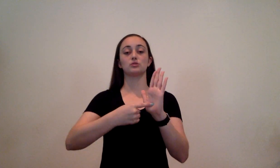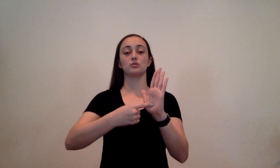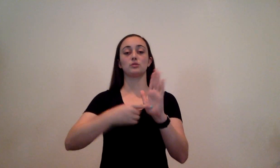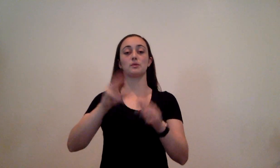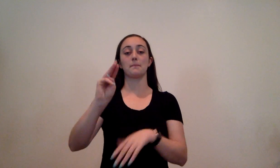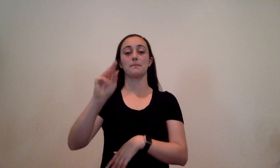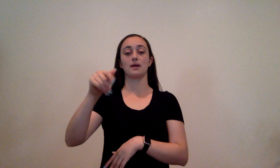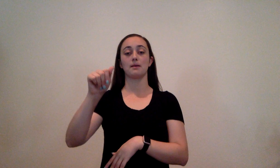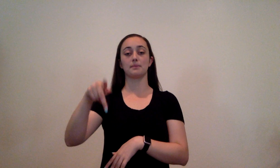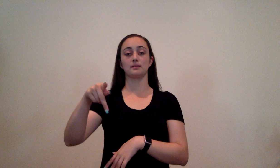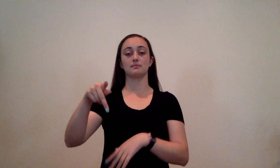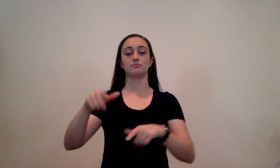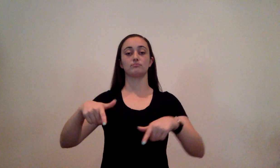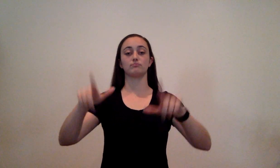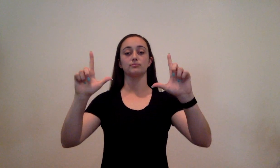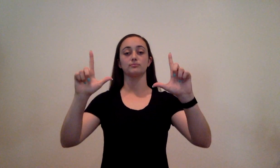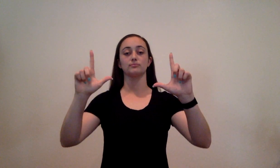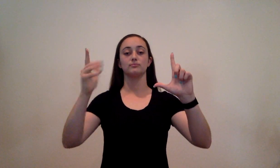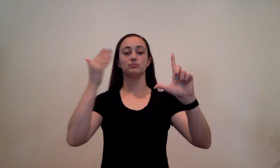in the world we're talking about.